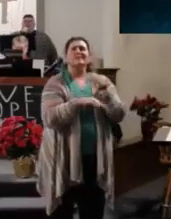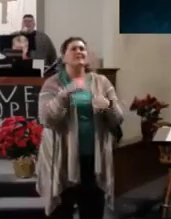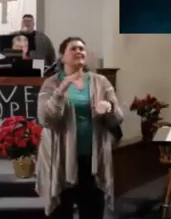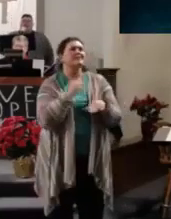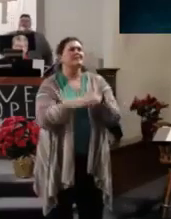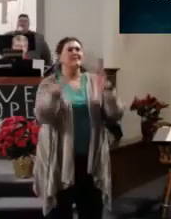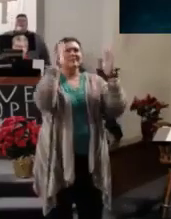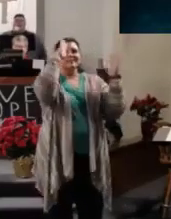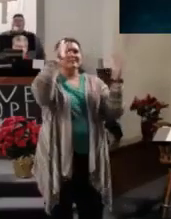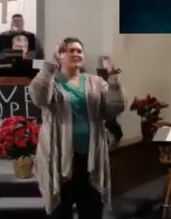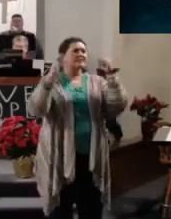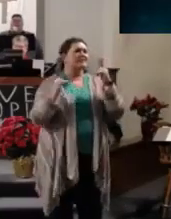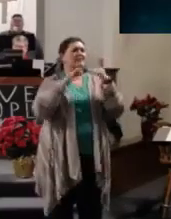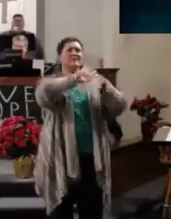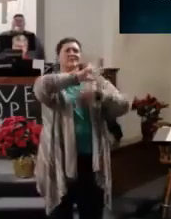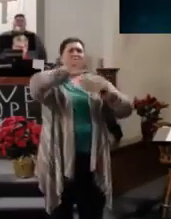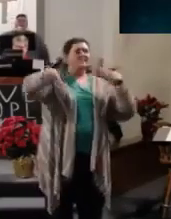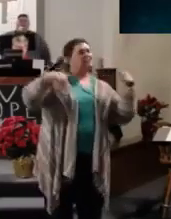and